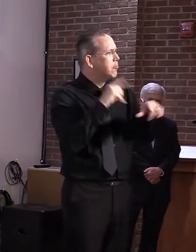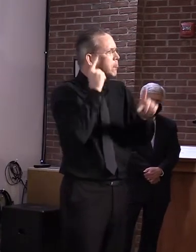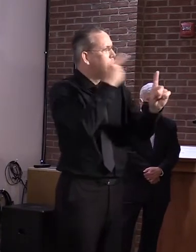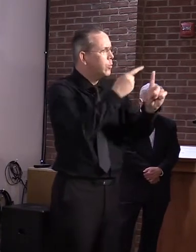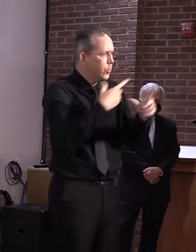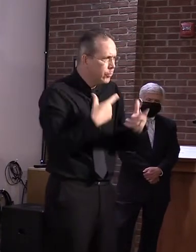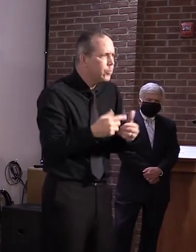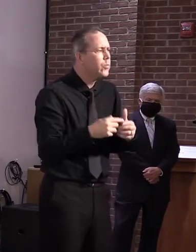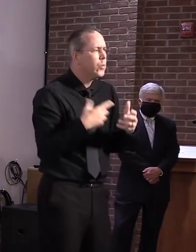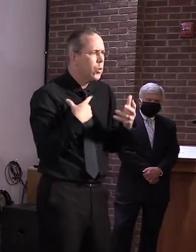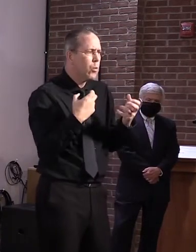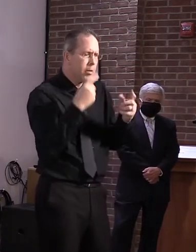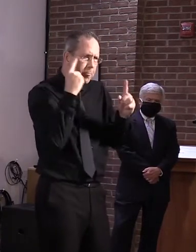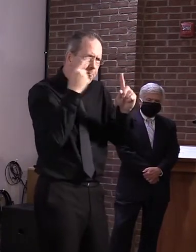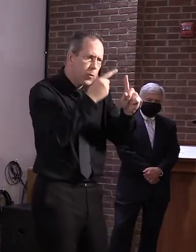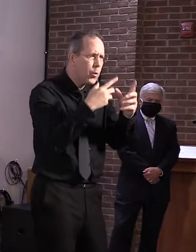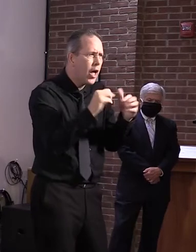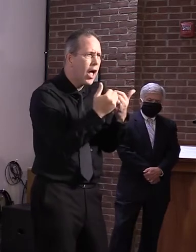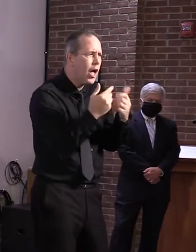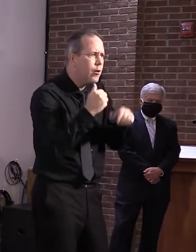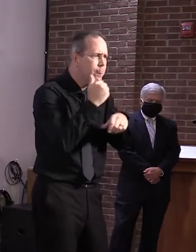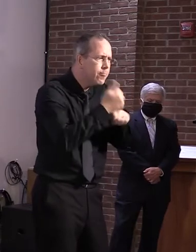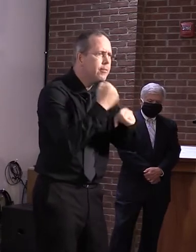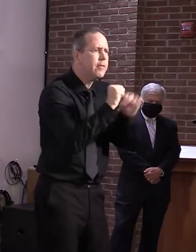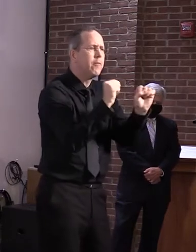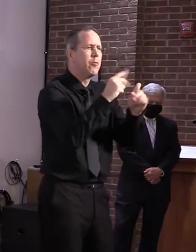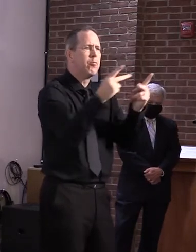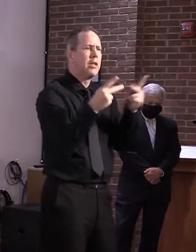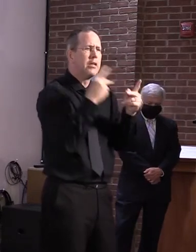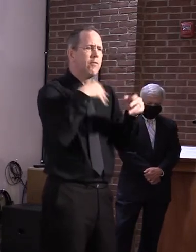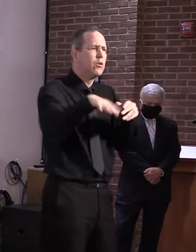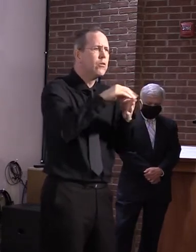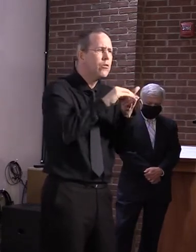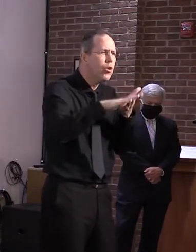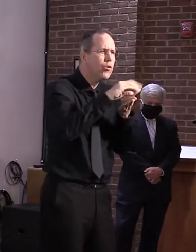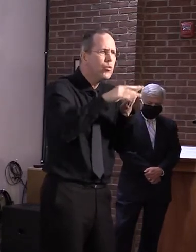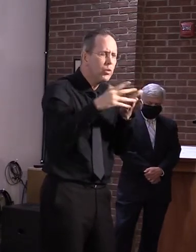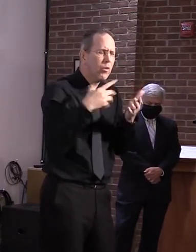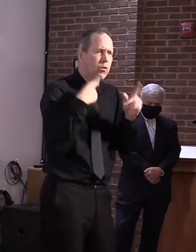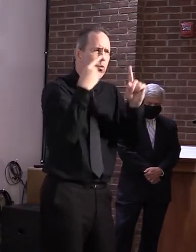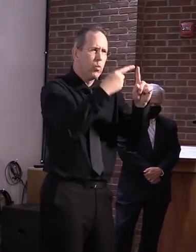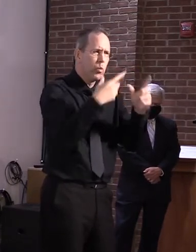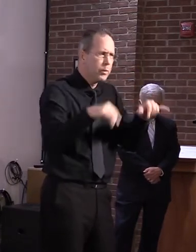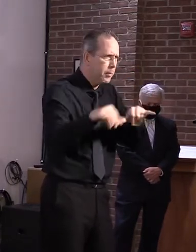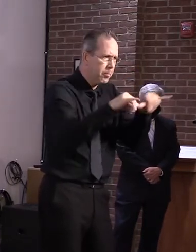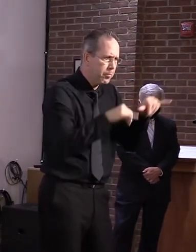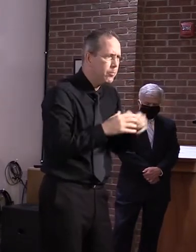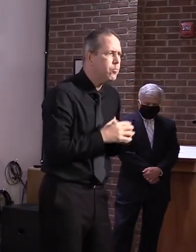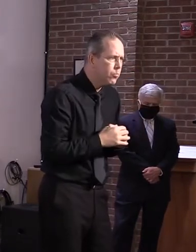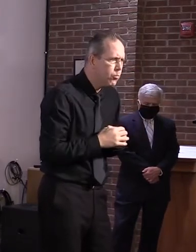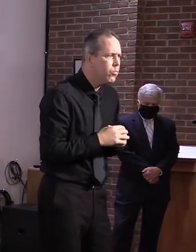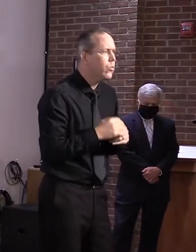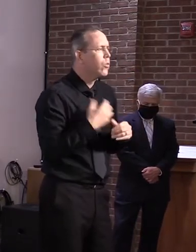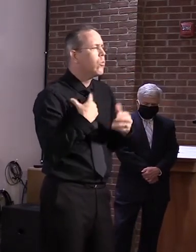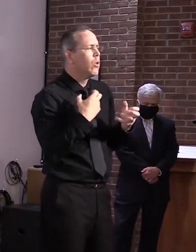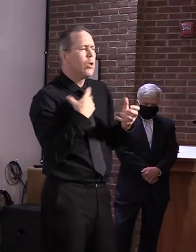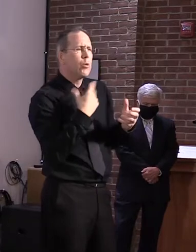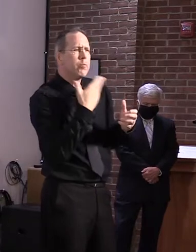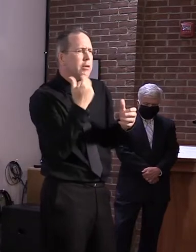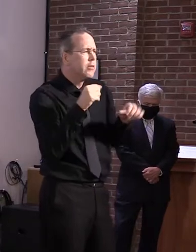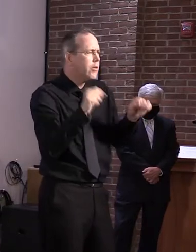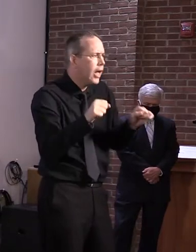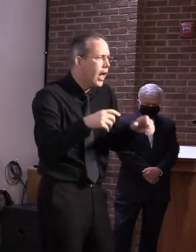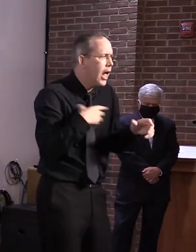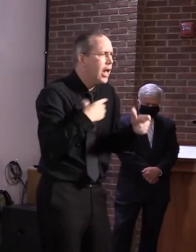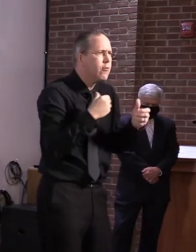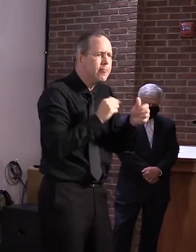target. And we're going to use the best public health emergency policies and procedures established to